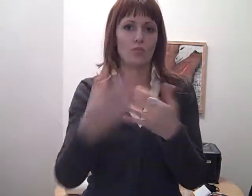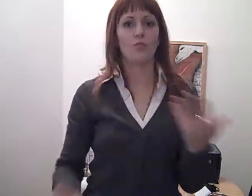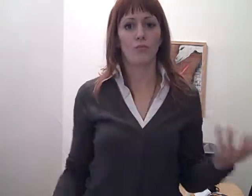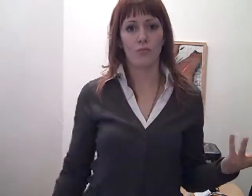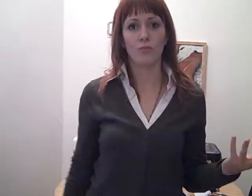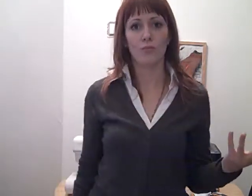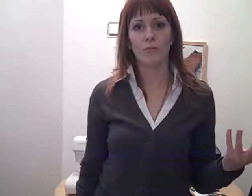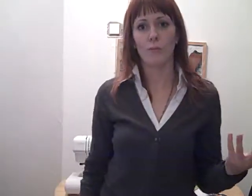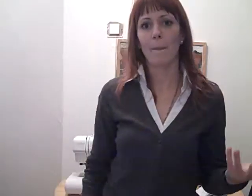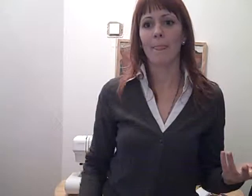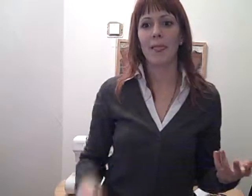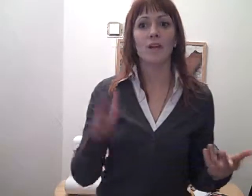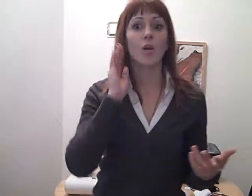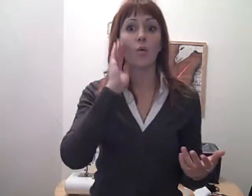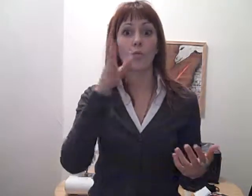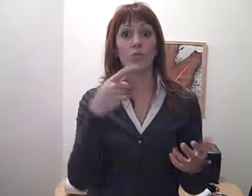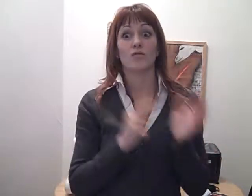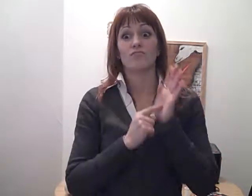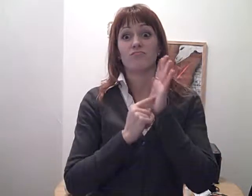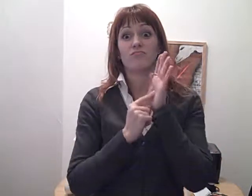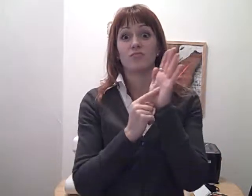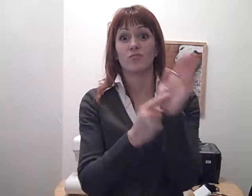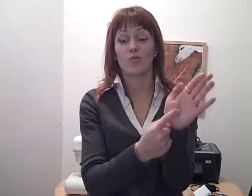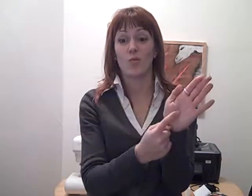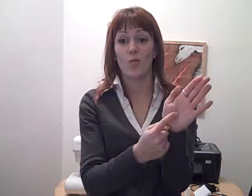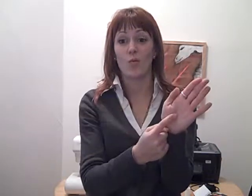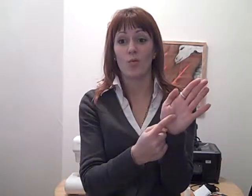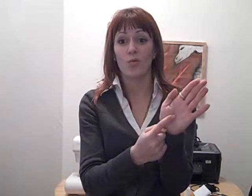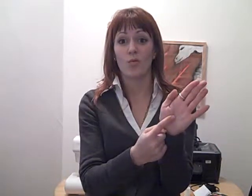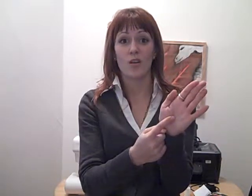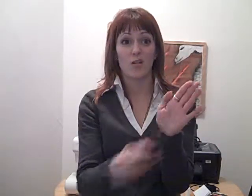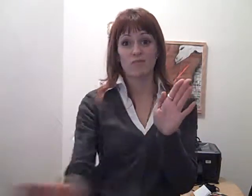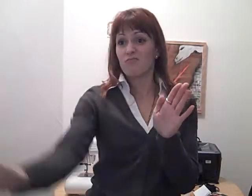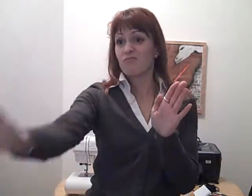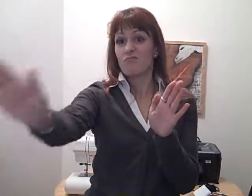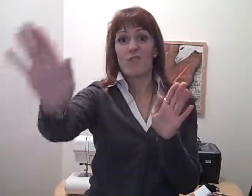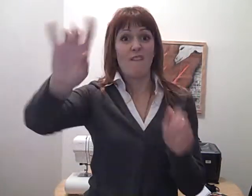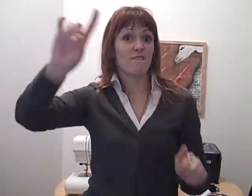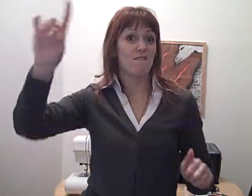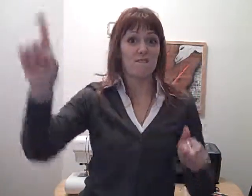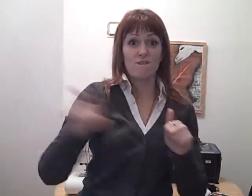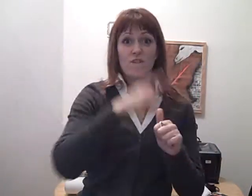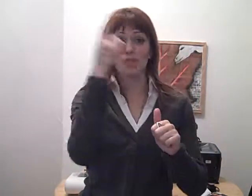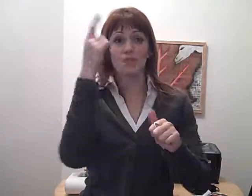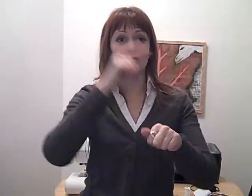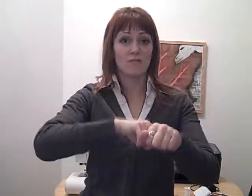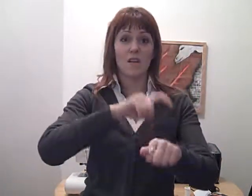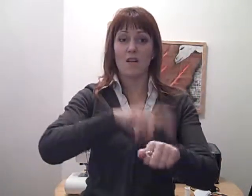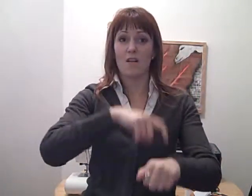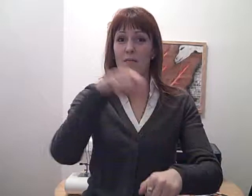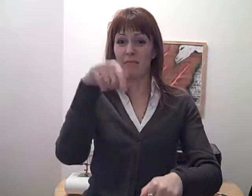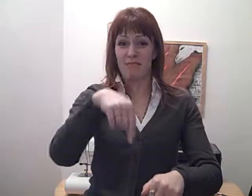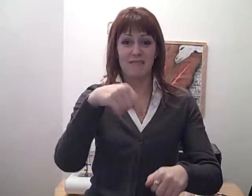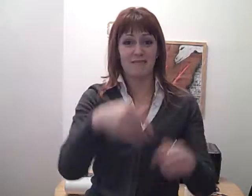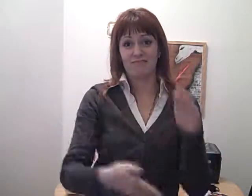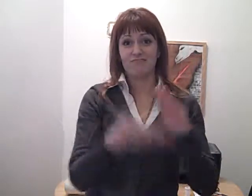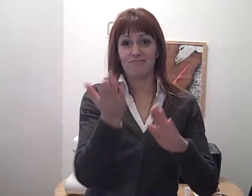I'm going to show 2 testers the first time this operating. Firstly, I'm going to show you the